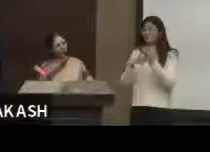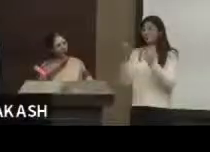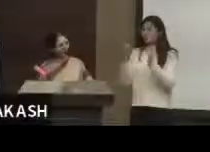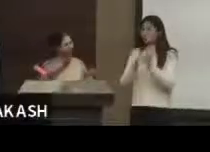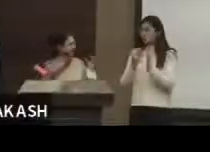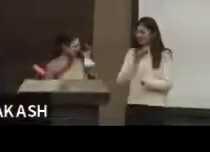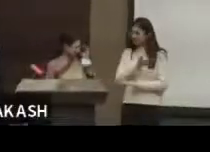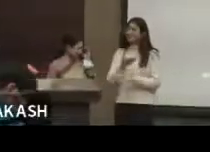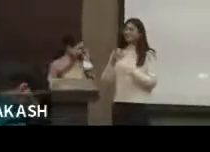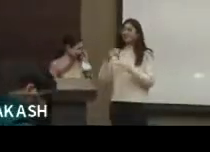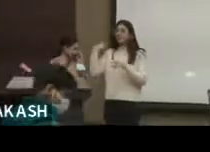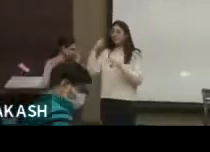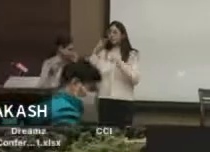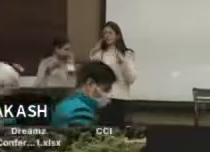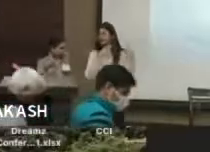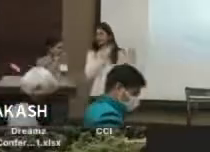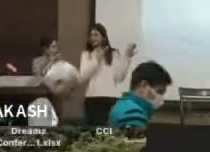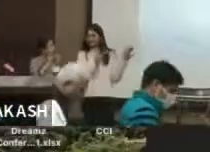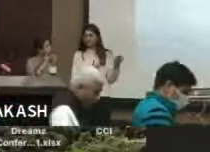film, please?